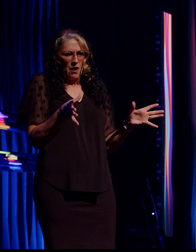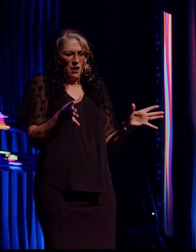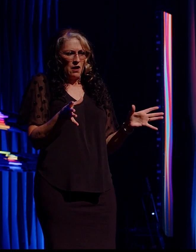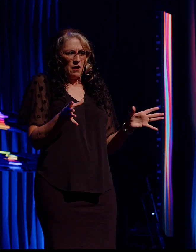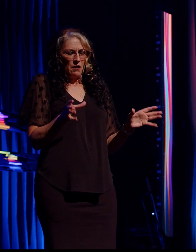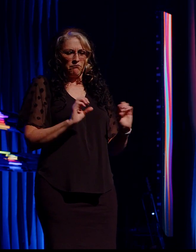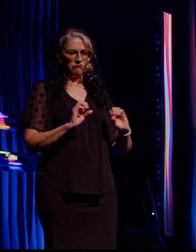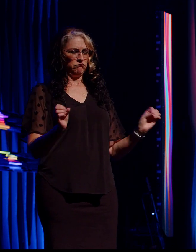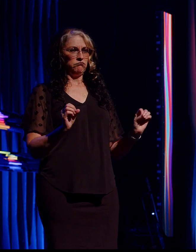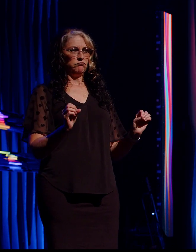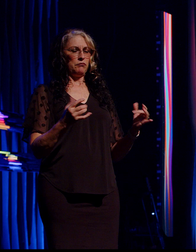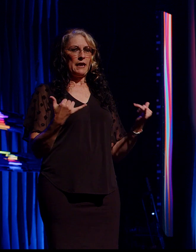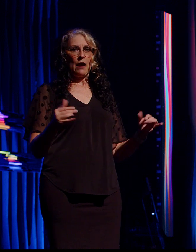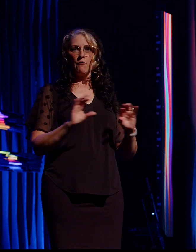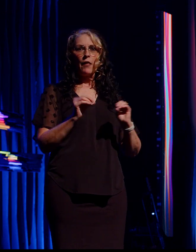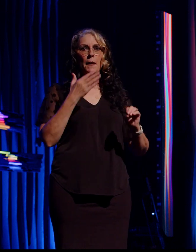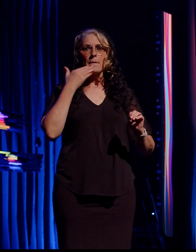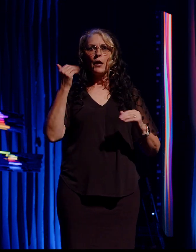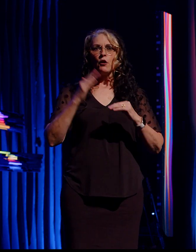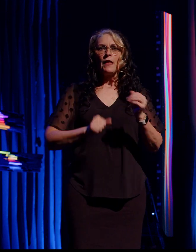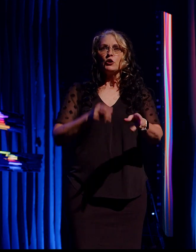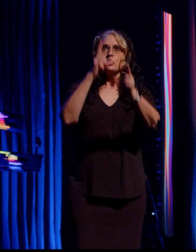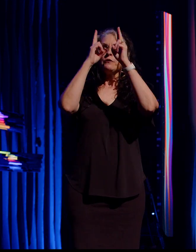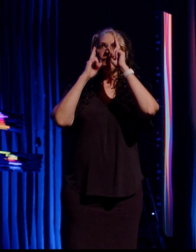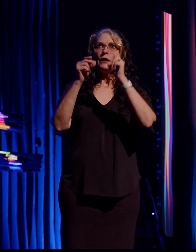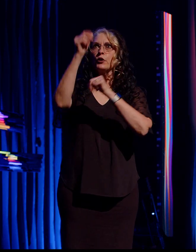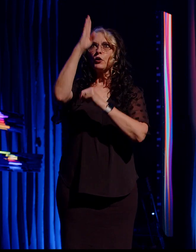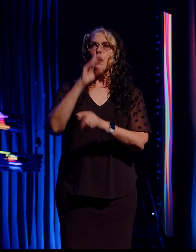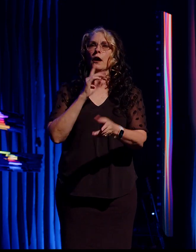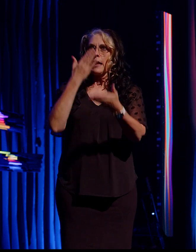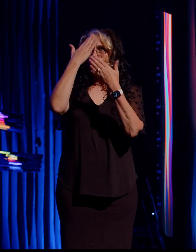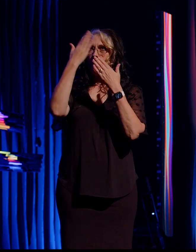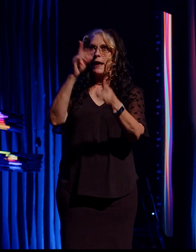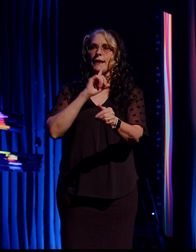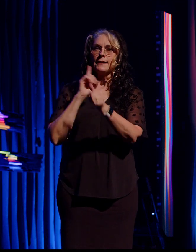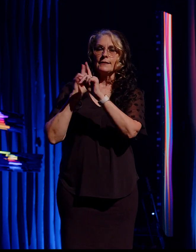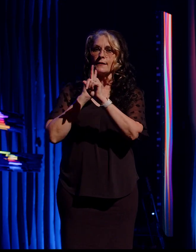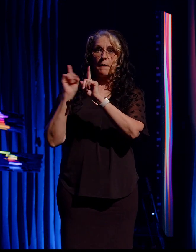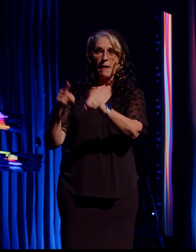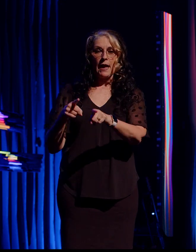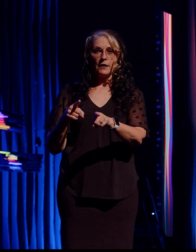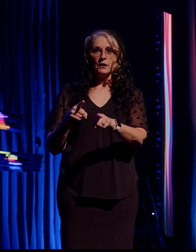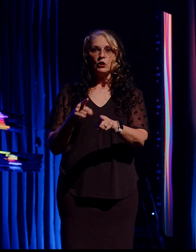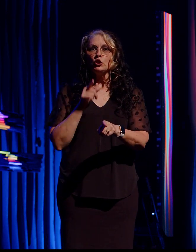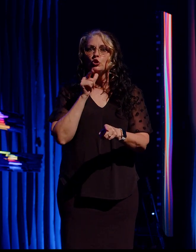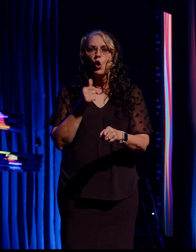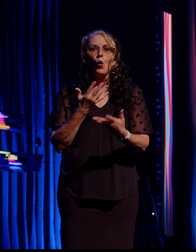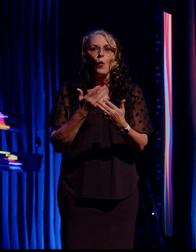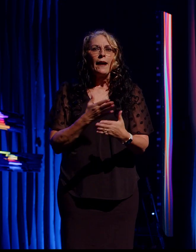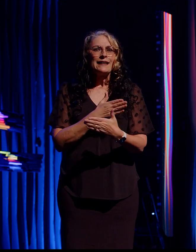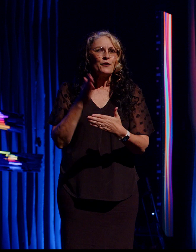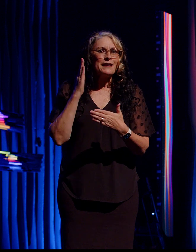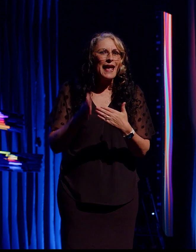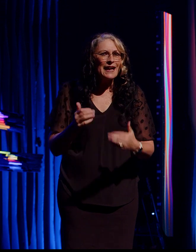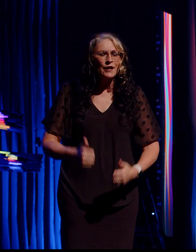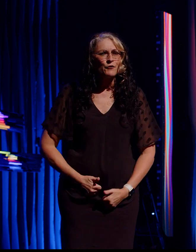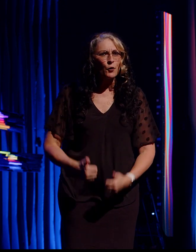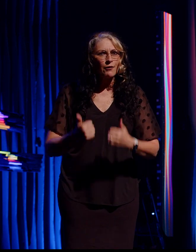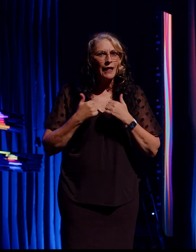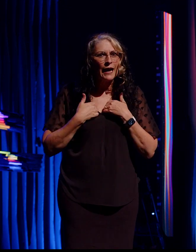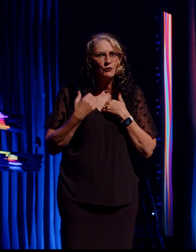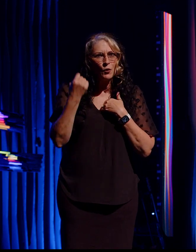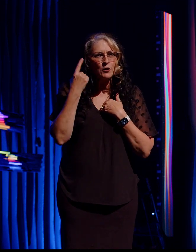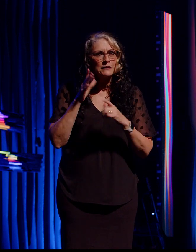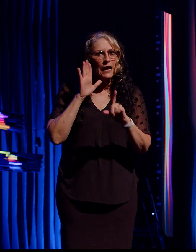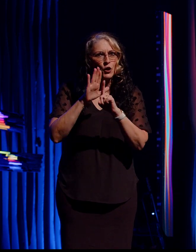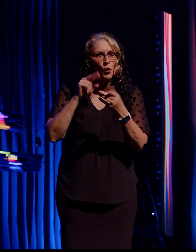better than to fear God and obey his commands. Don't wait for the end of your life to understand your purpose